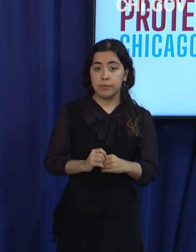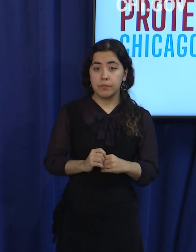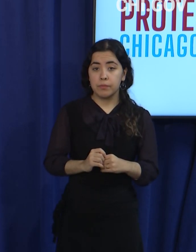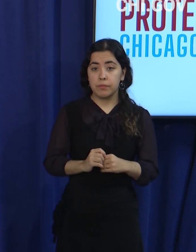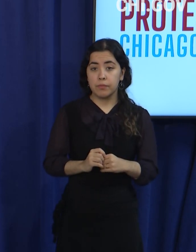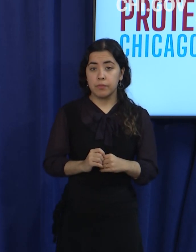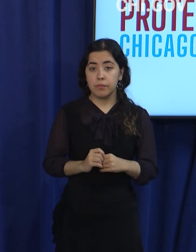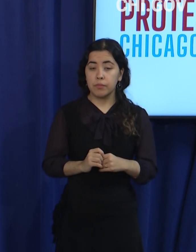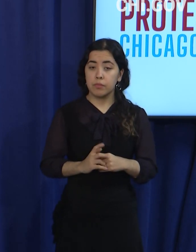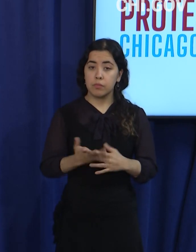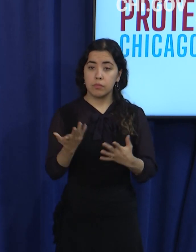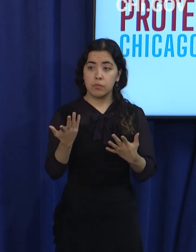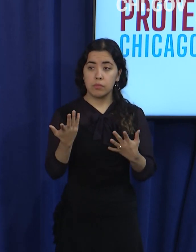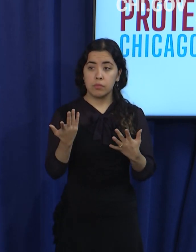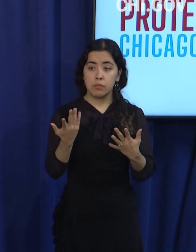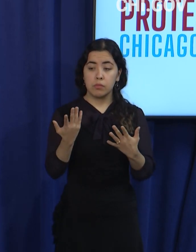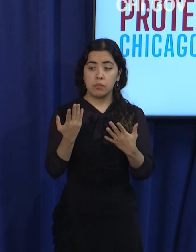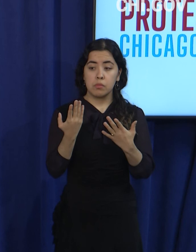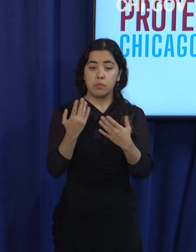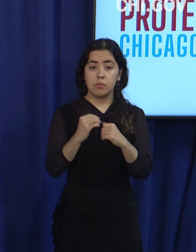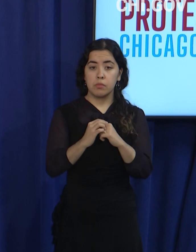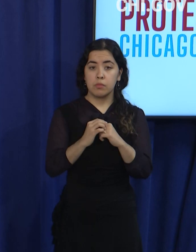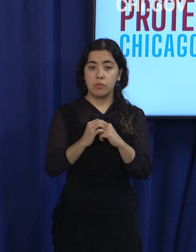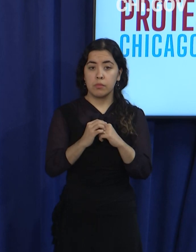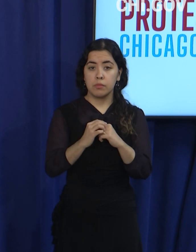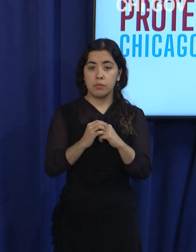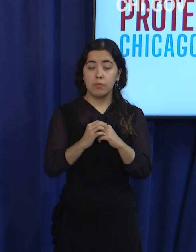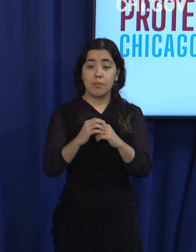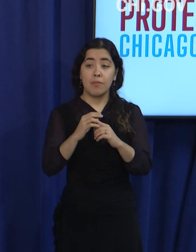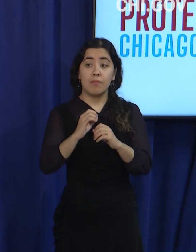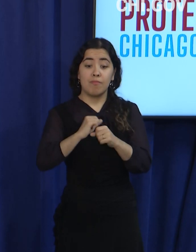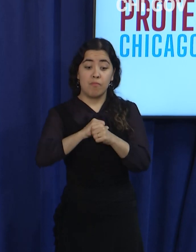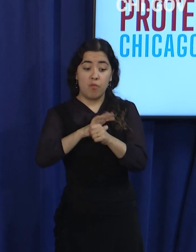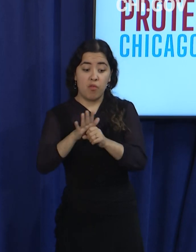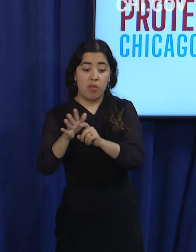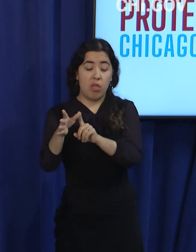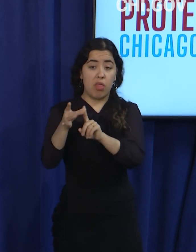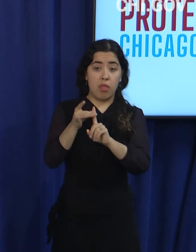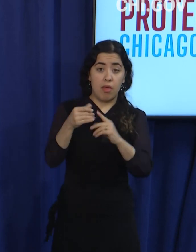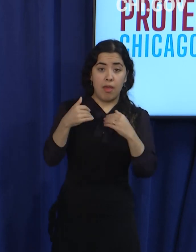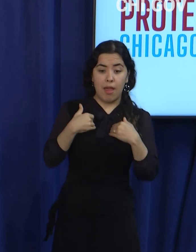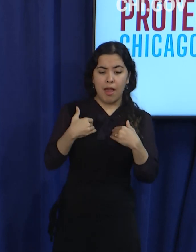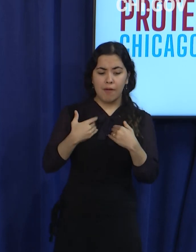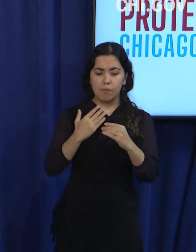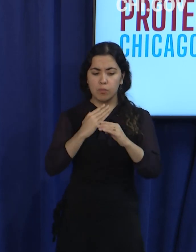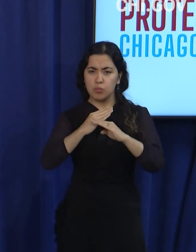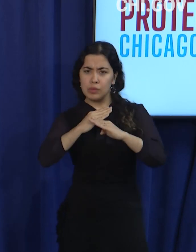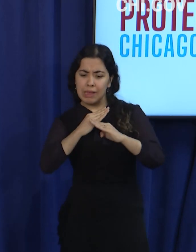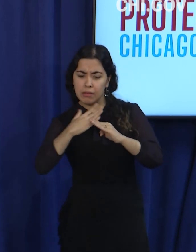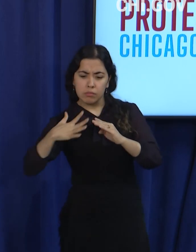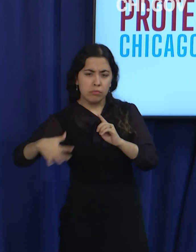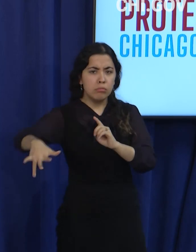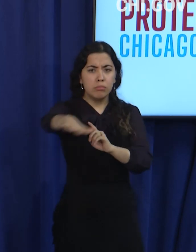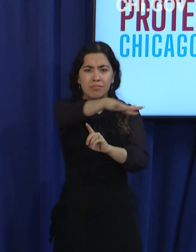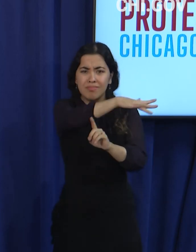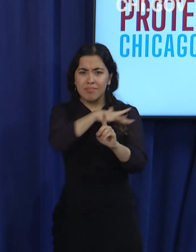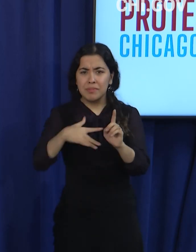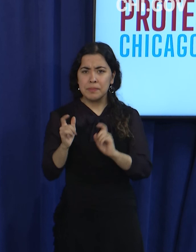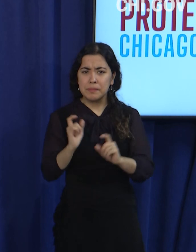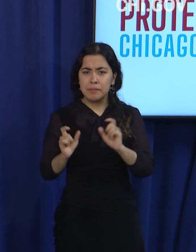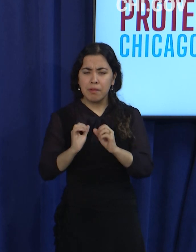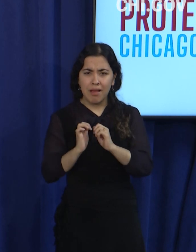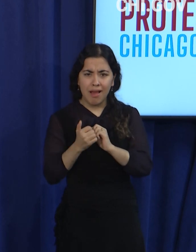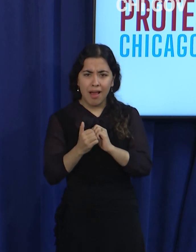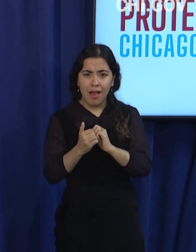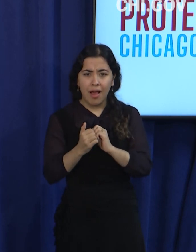level of protection comes after natural infection. And so we assume that for a period of